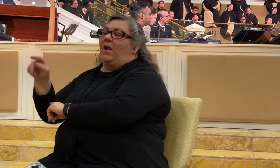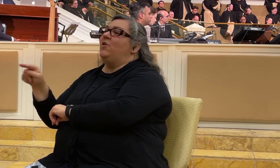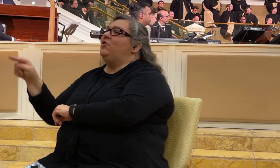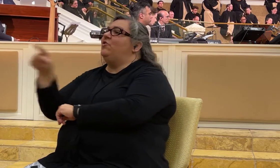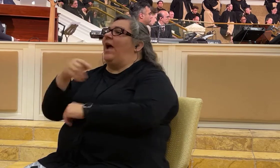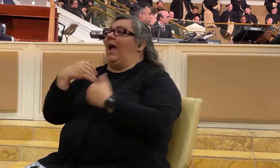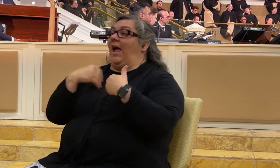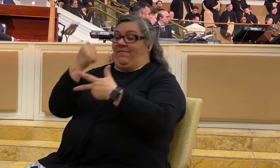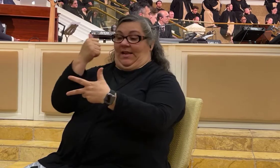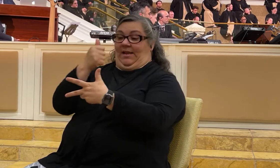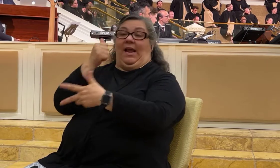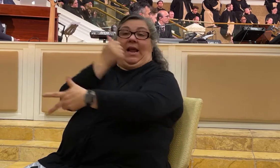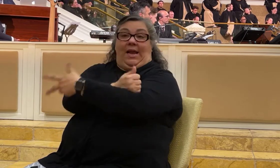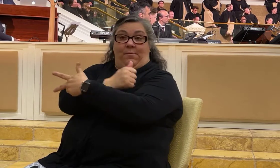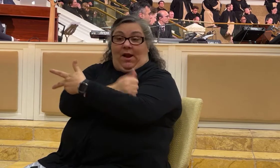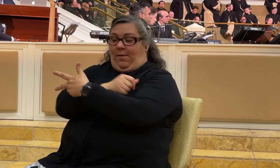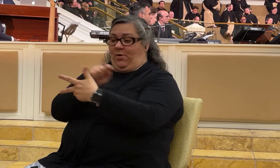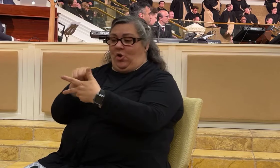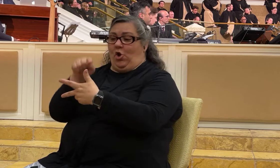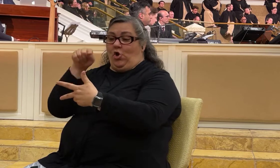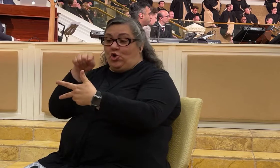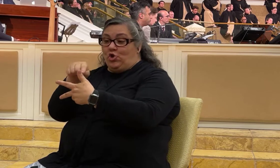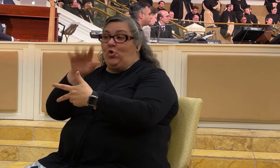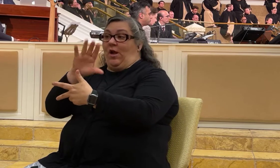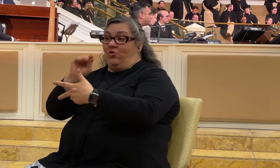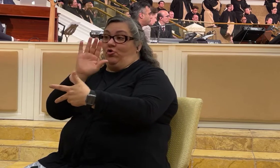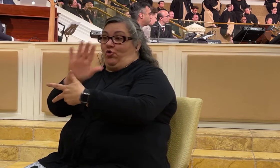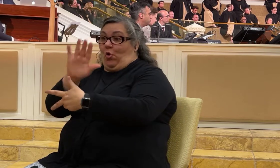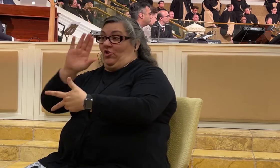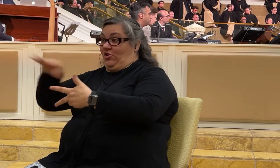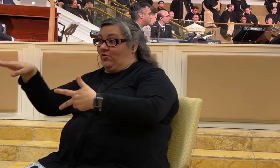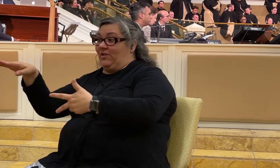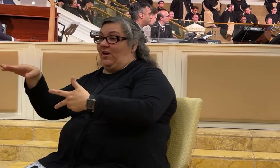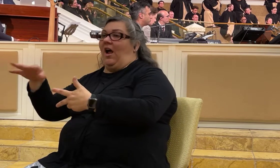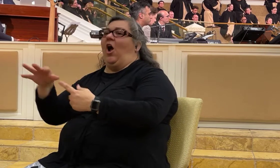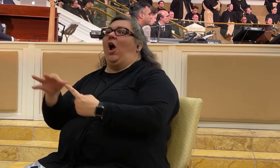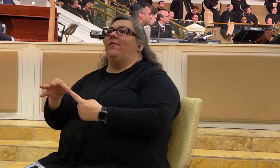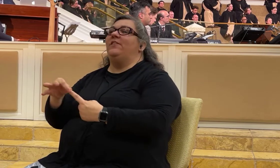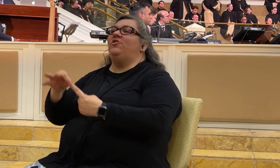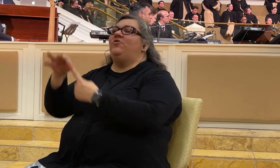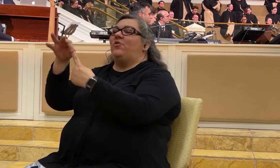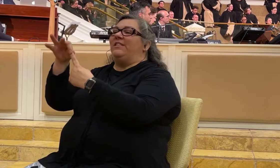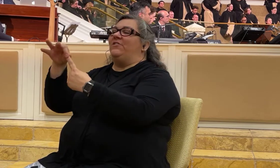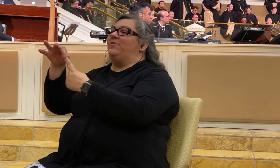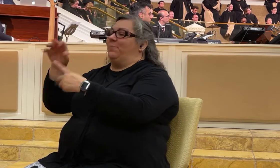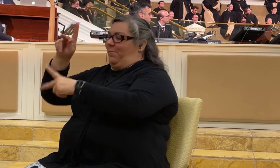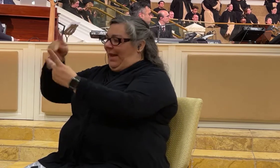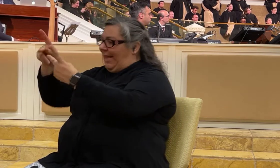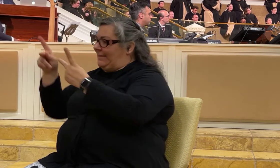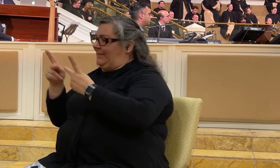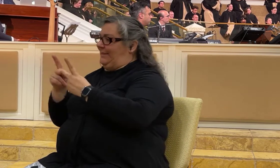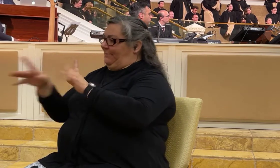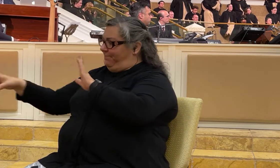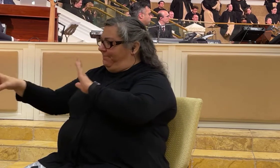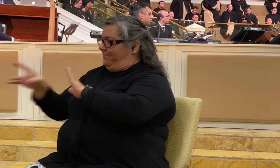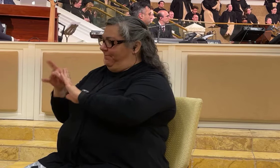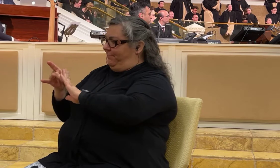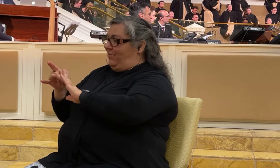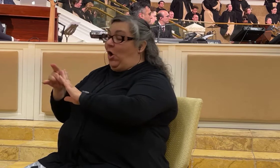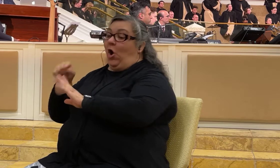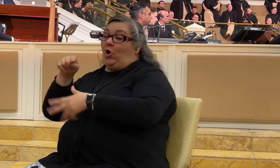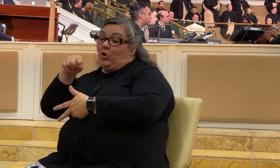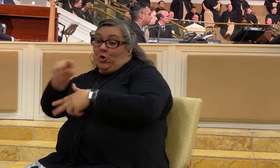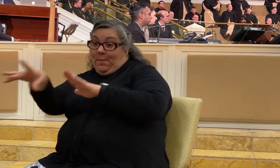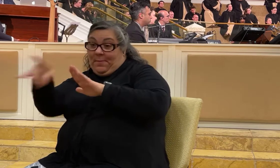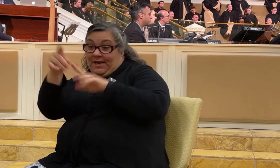You have, Abraham, you and your children have a chosen place. You don't choose it.